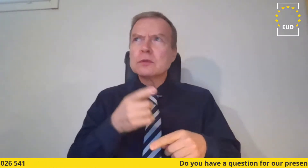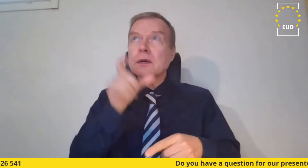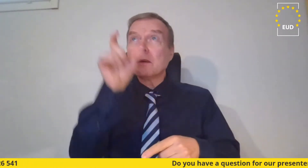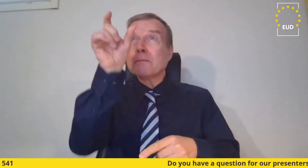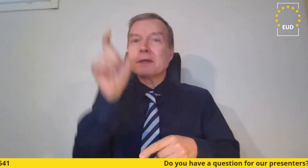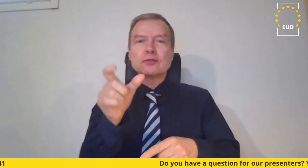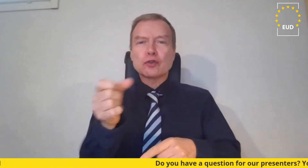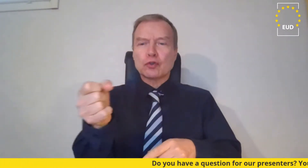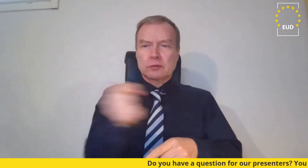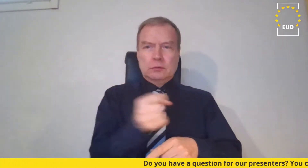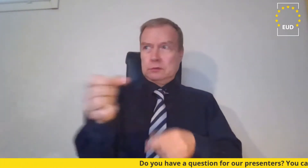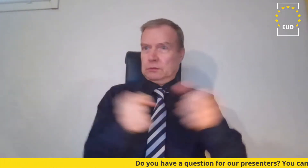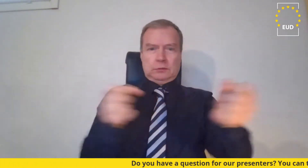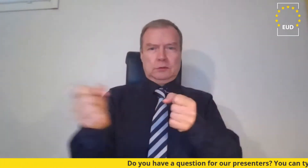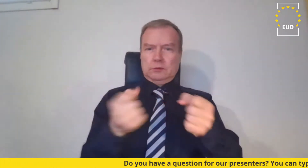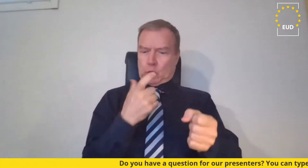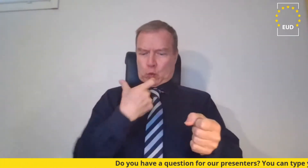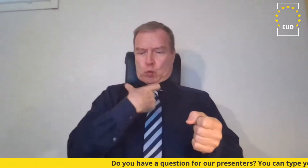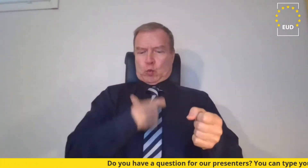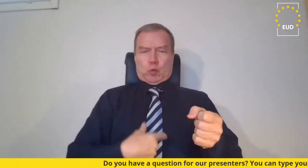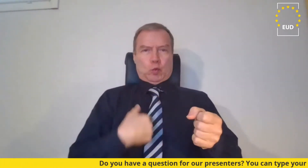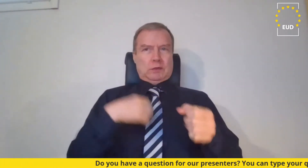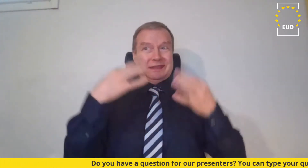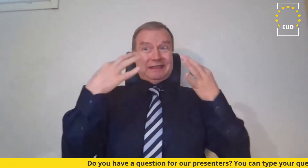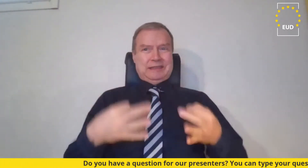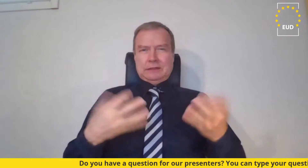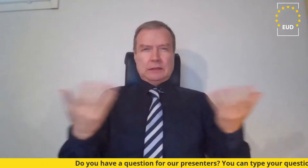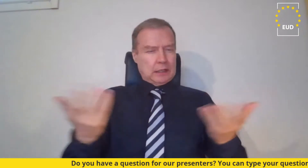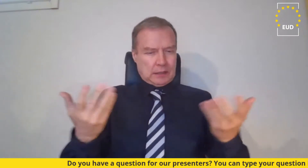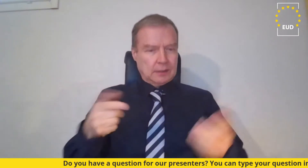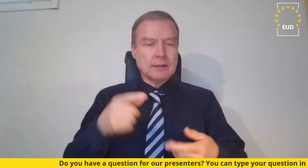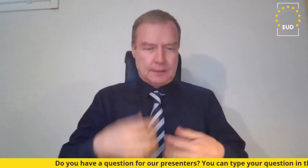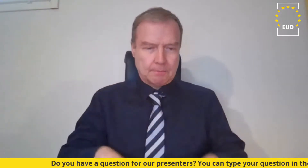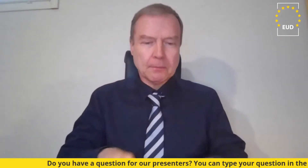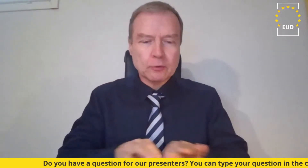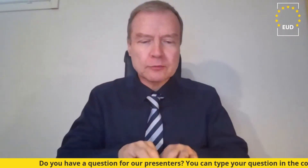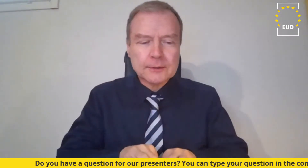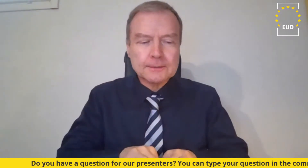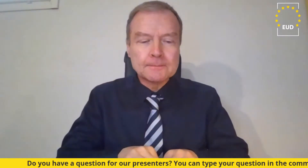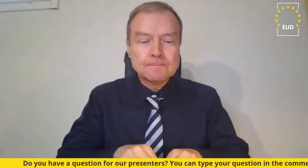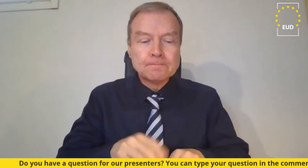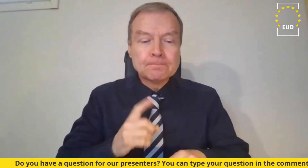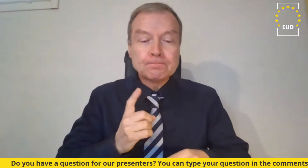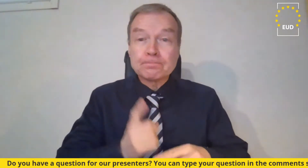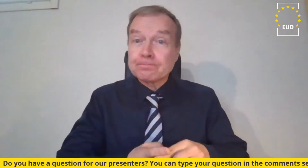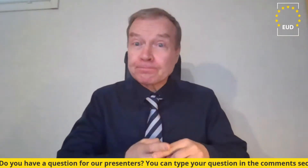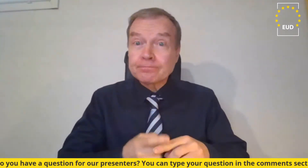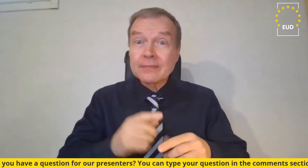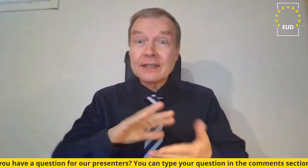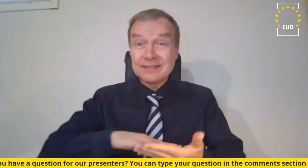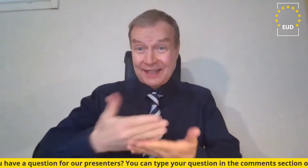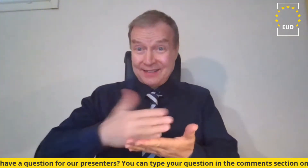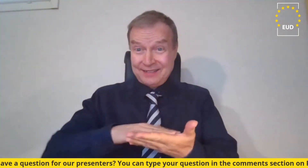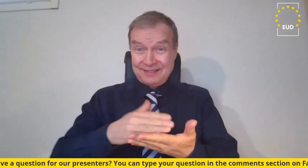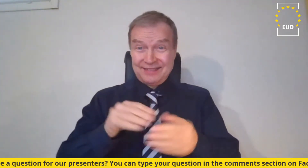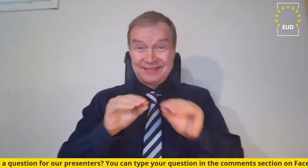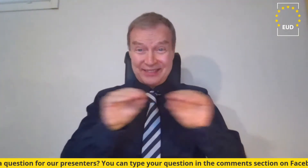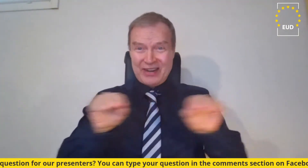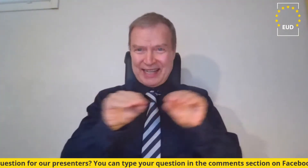proper remuneration of the interpreter, and you questioned who